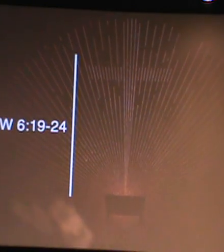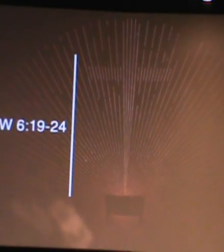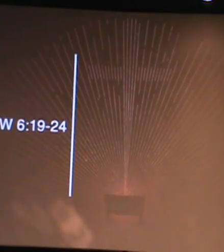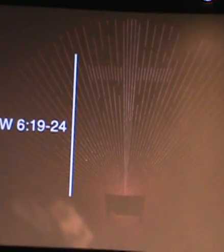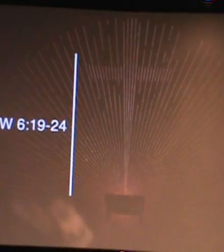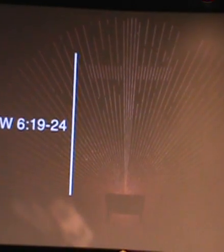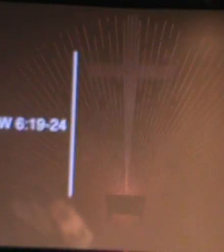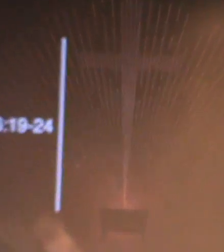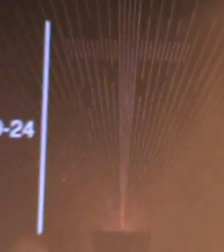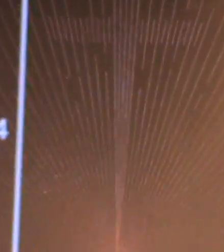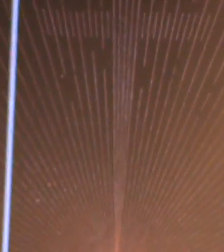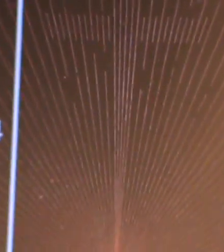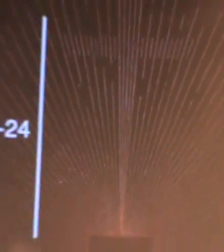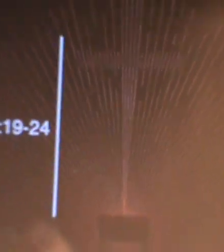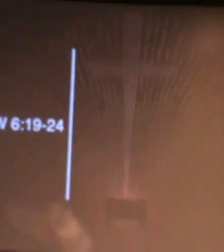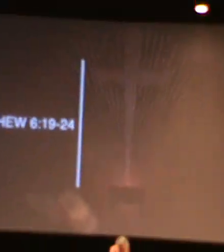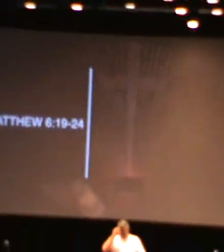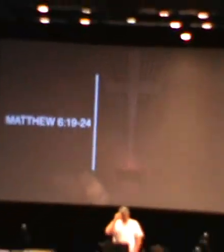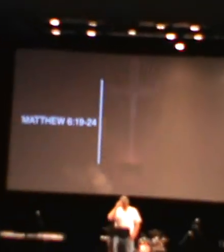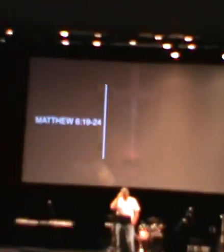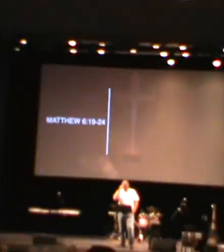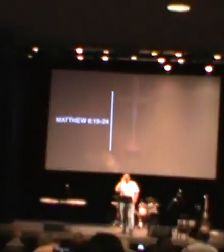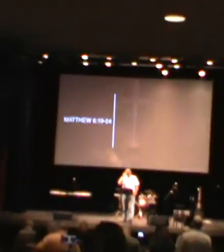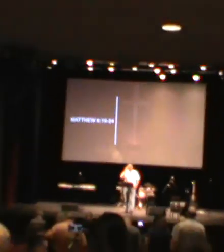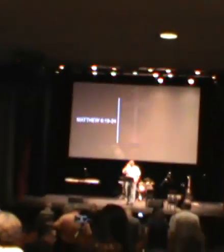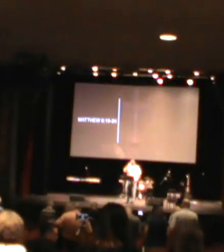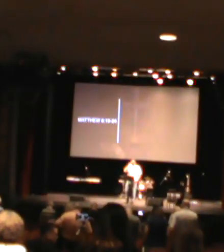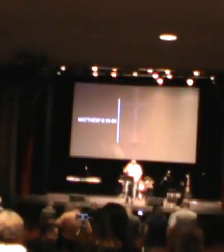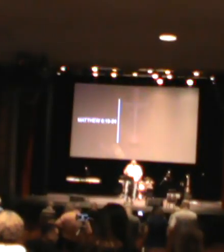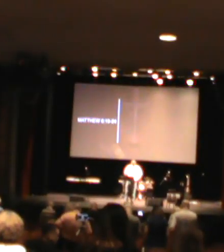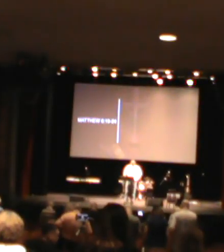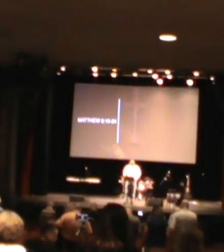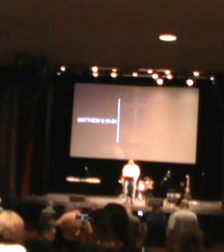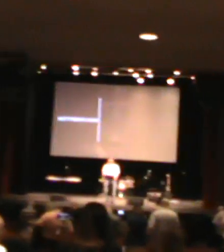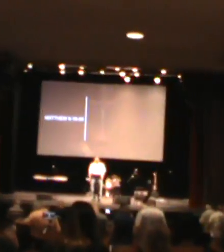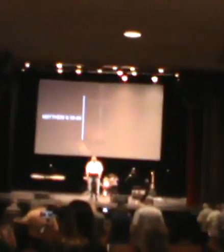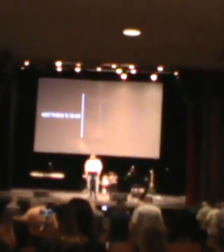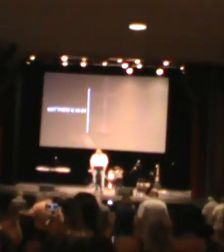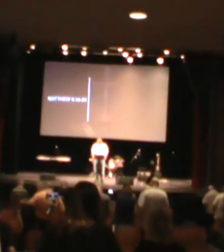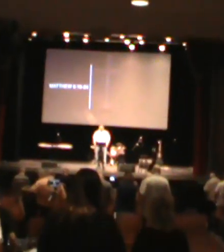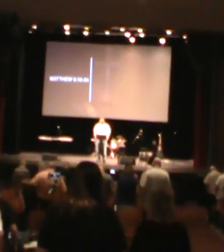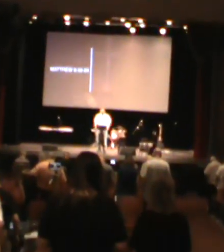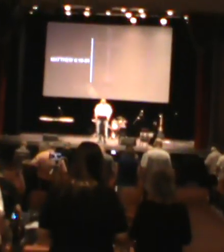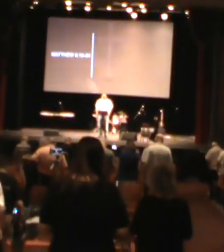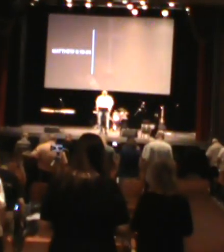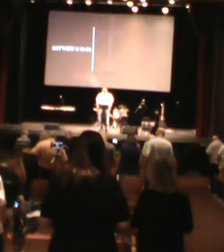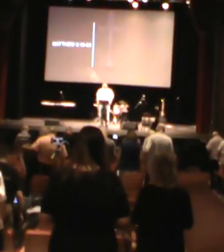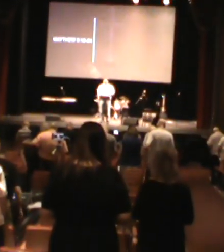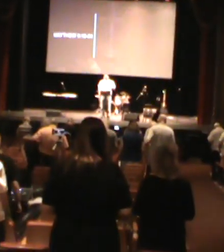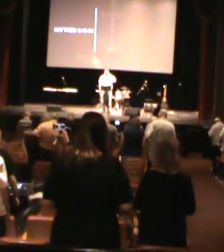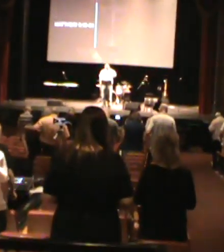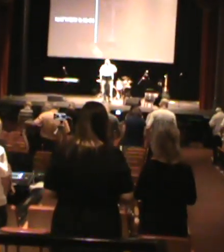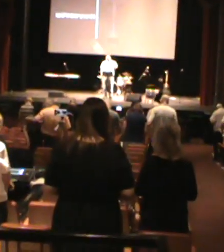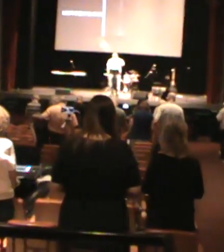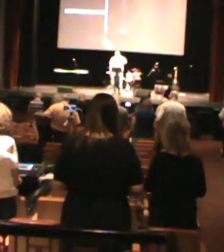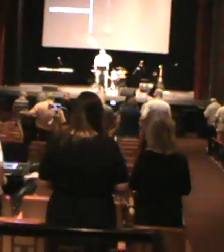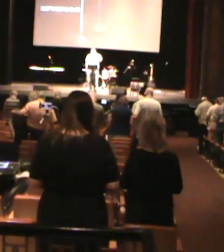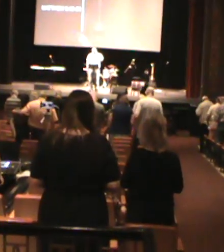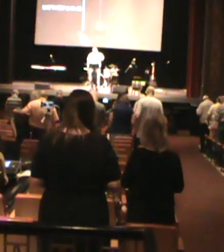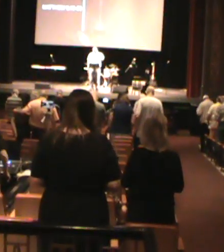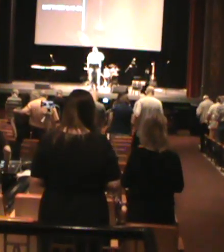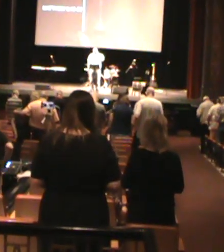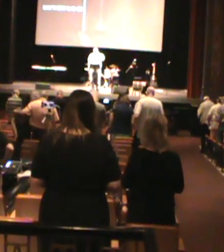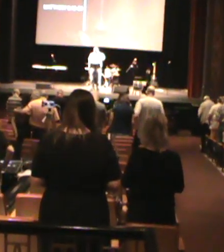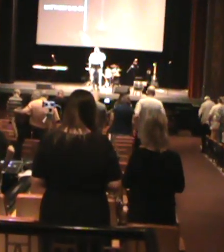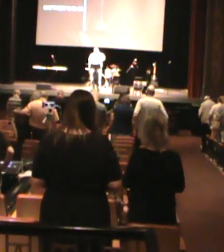thank you and praise you for today. We thank you for the blessing to be able to be here and just worship you. Lord, we are imperfect